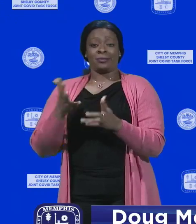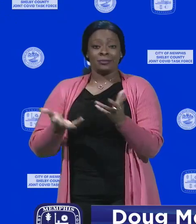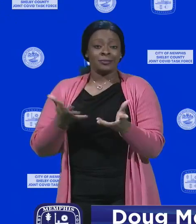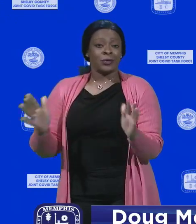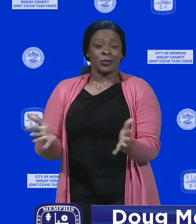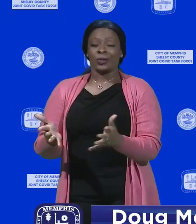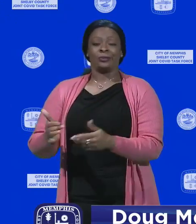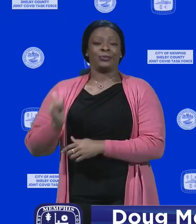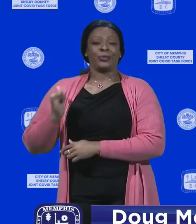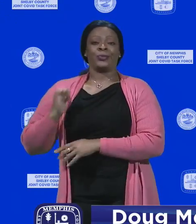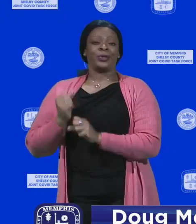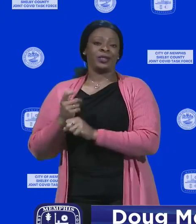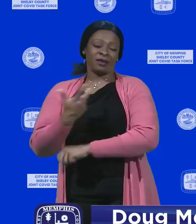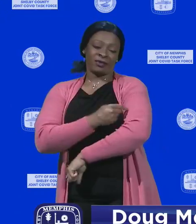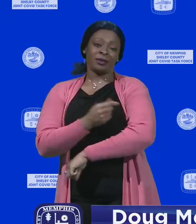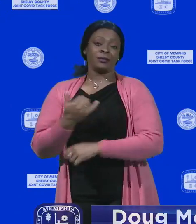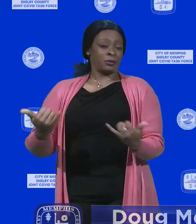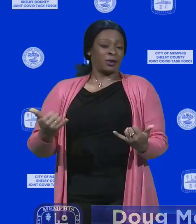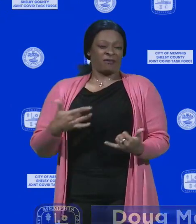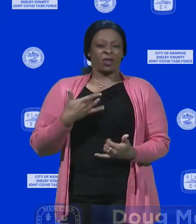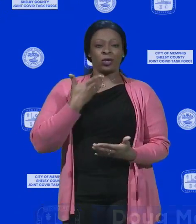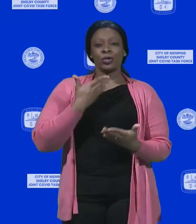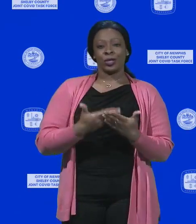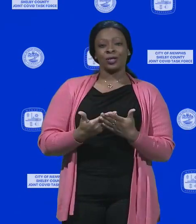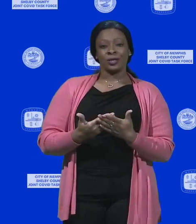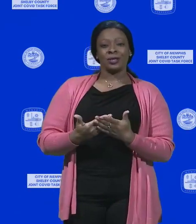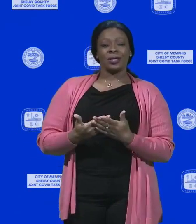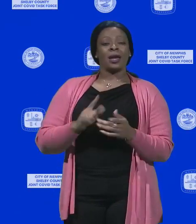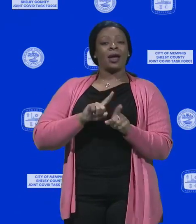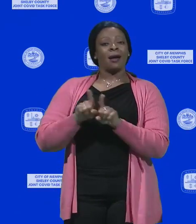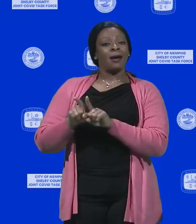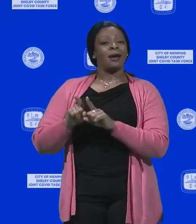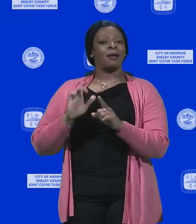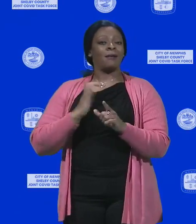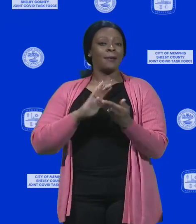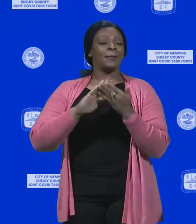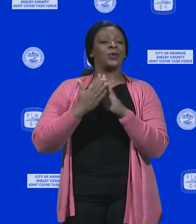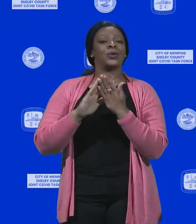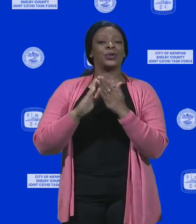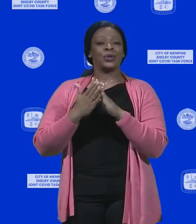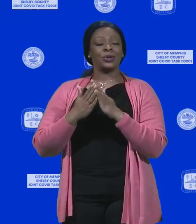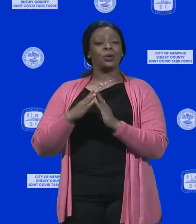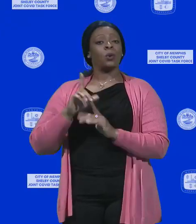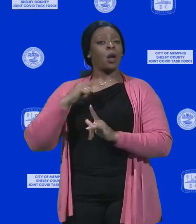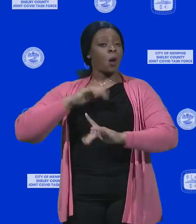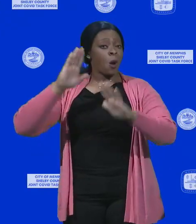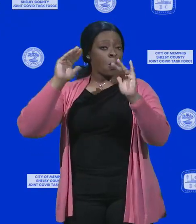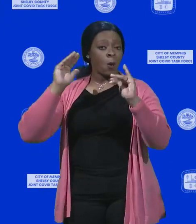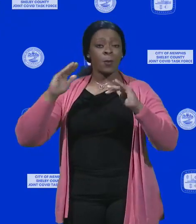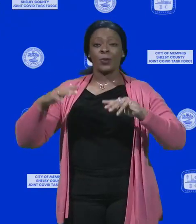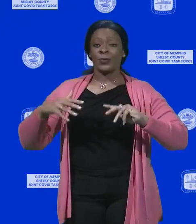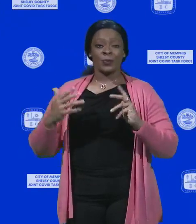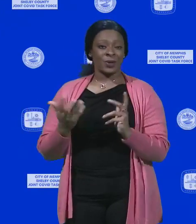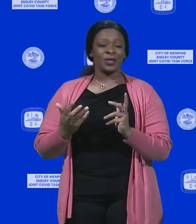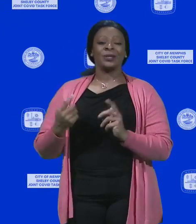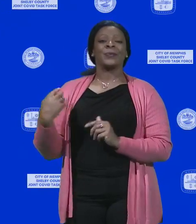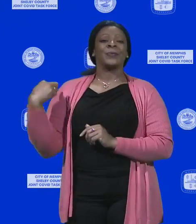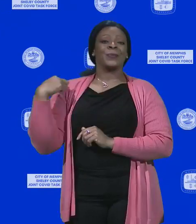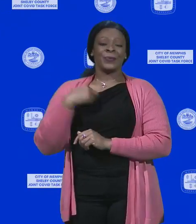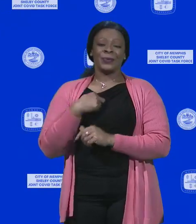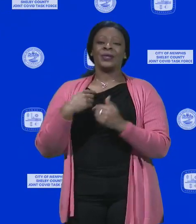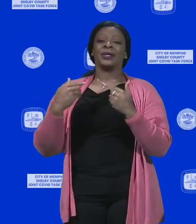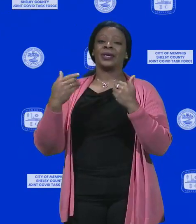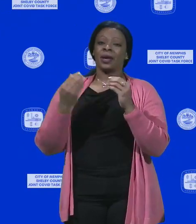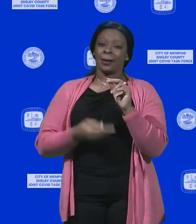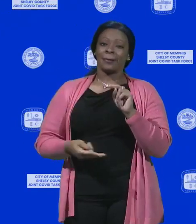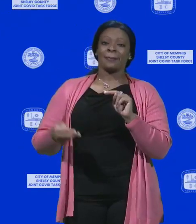all of that, I feel very good about where we are as a community. My only hope is that we had a